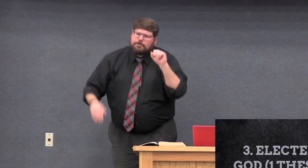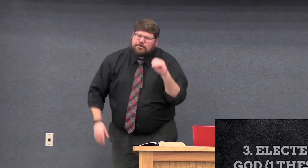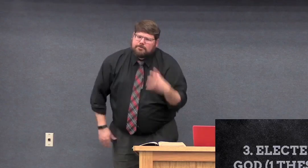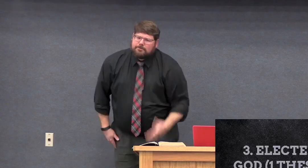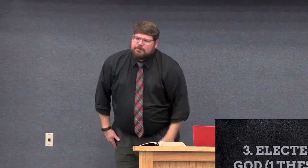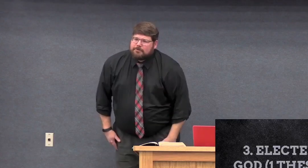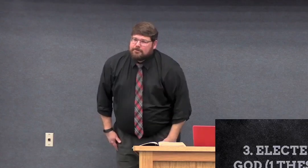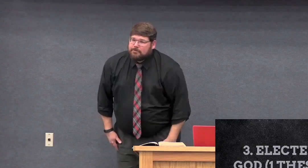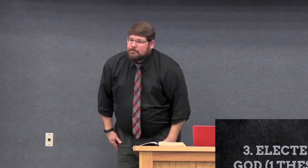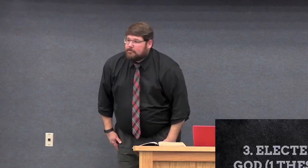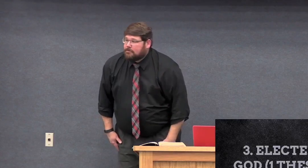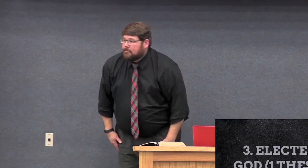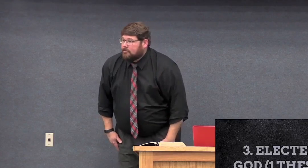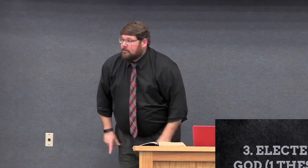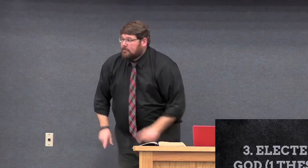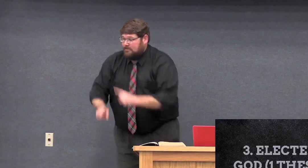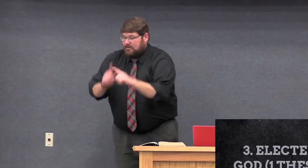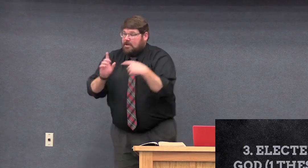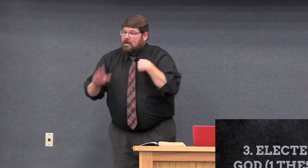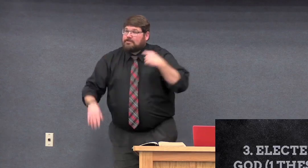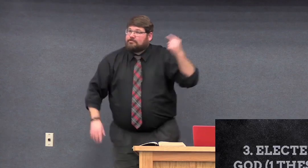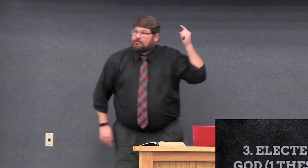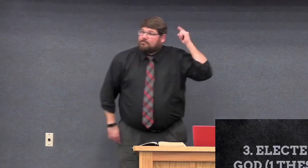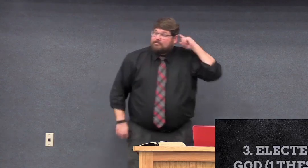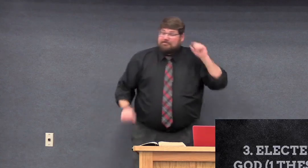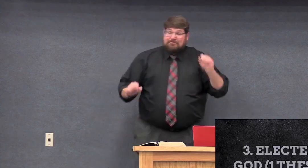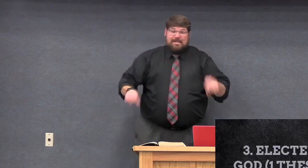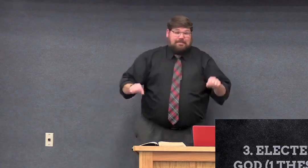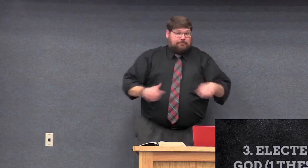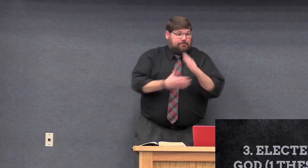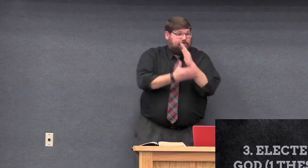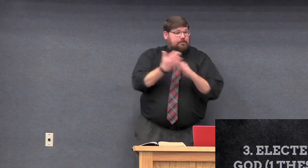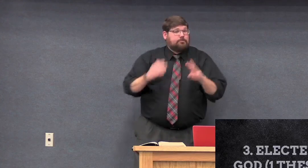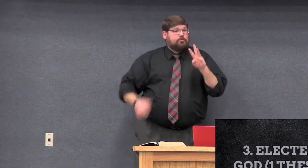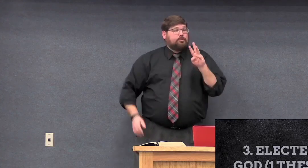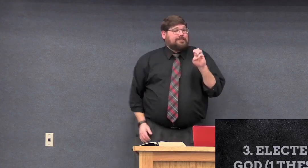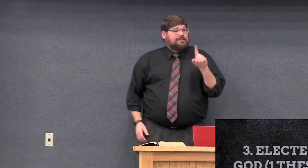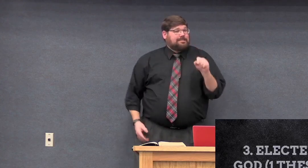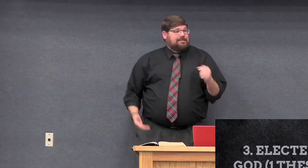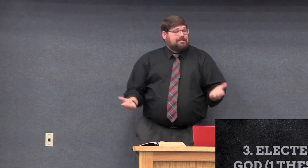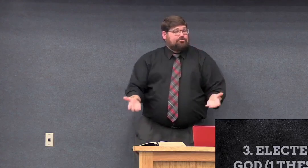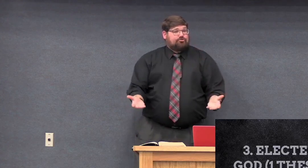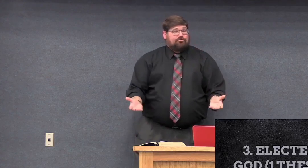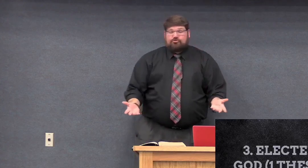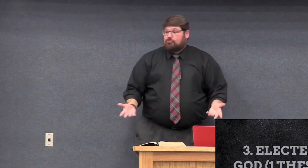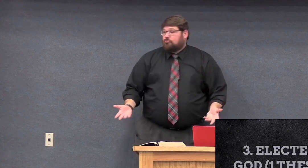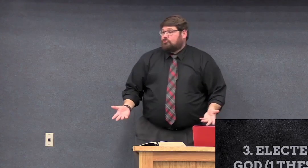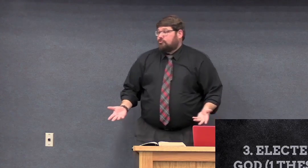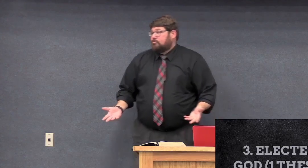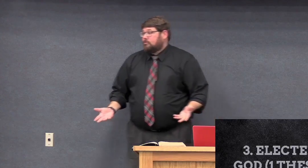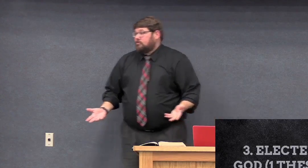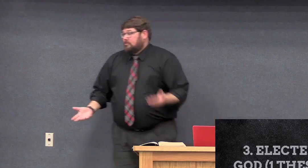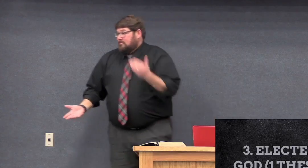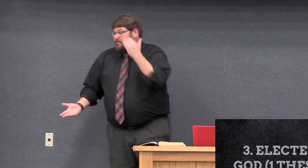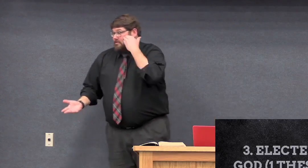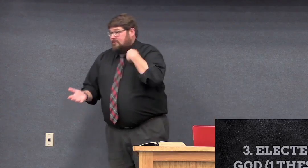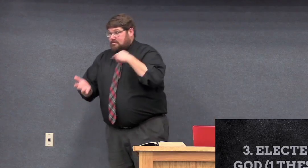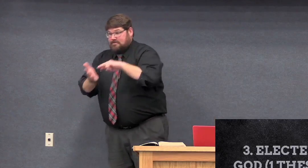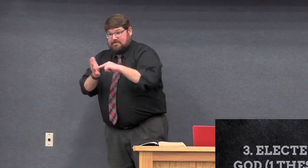everyone who claims to be a Christian, not everyone who goes to church is actually saved. I believe that there are